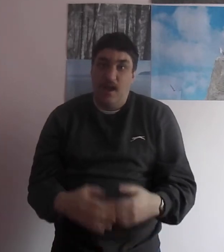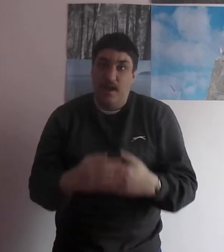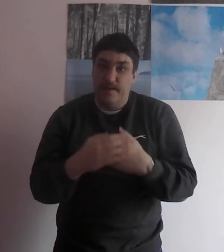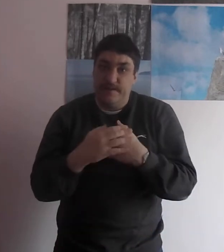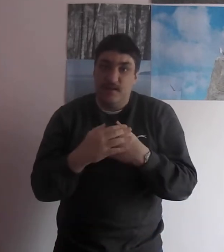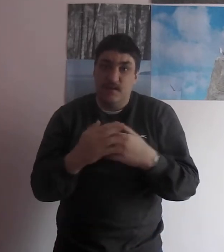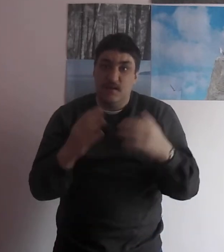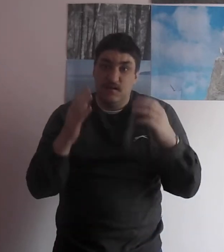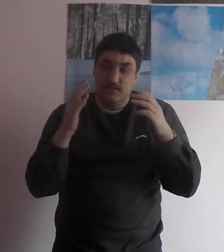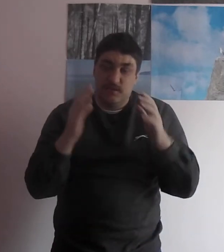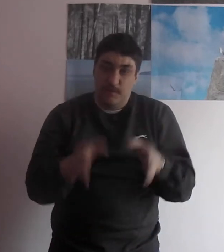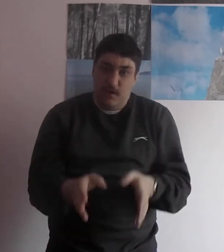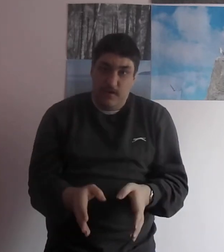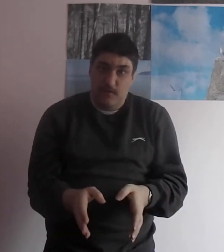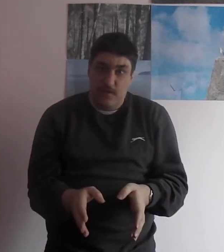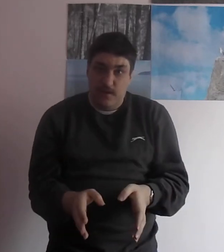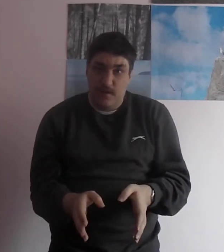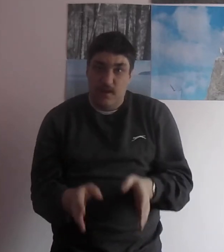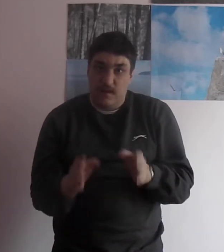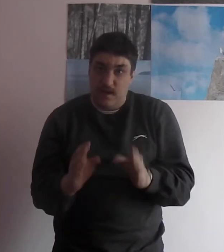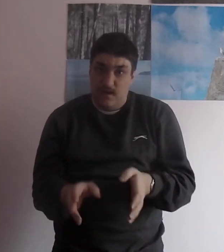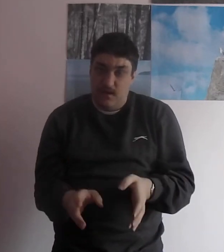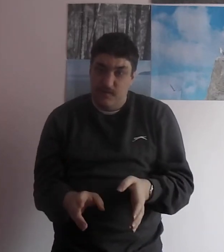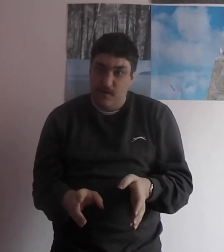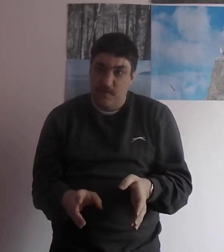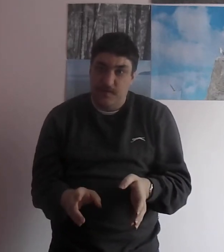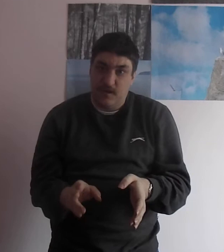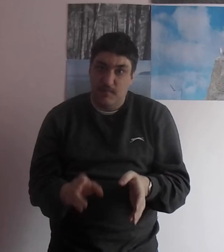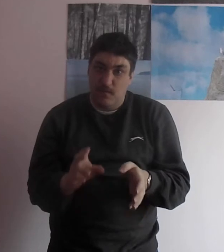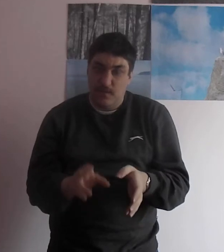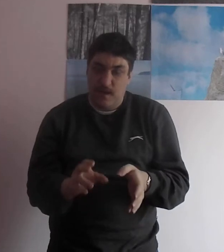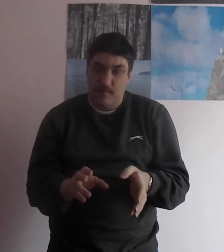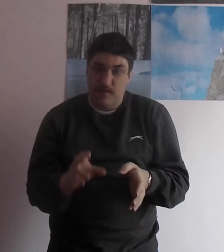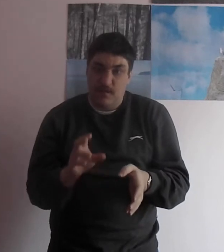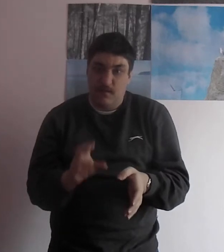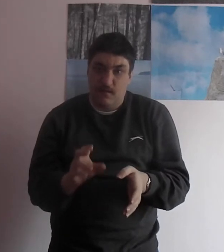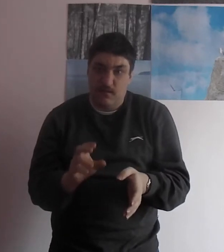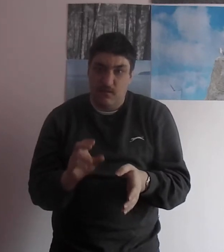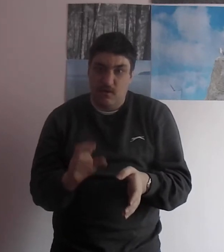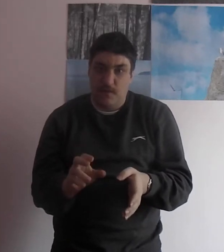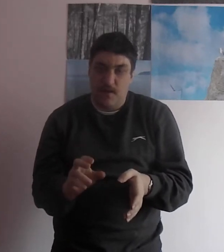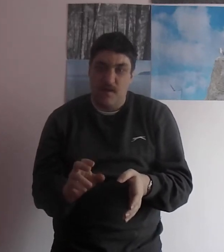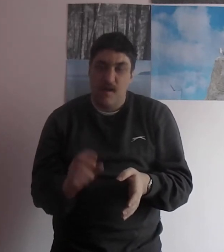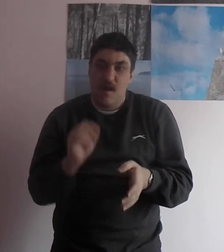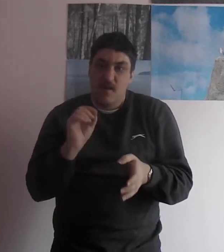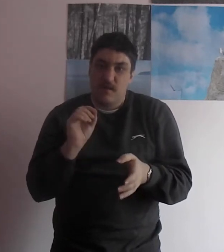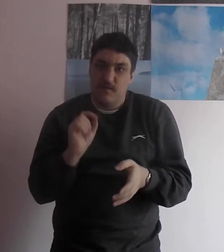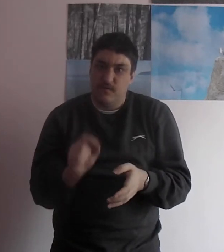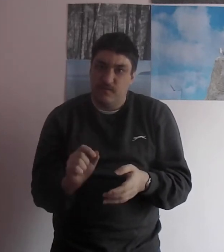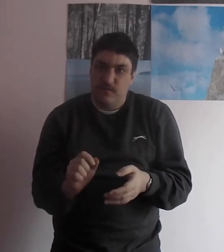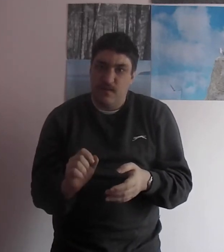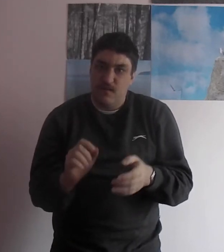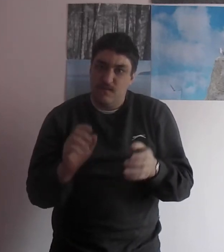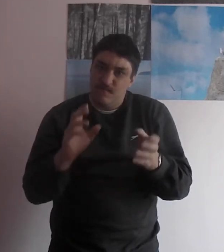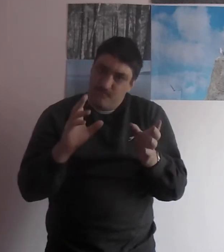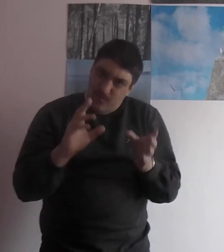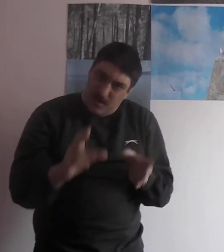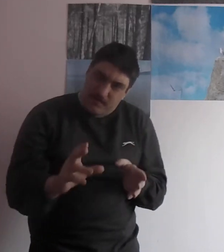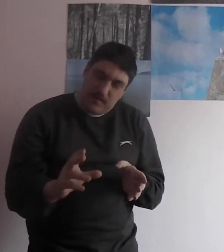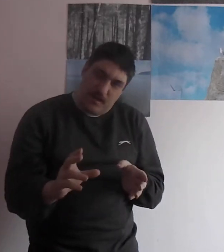and to be honest with you, it's getting harder and harder to come up with games to talk about. So what I've decided